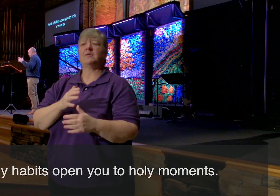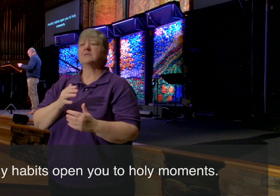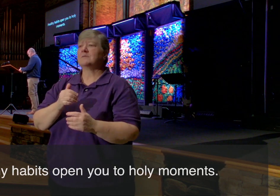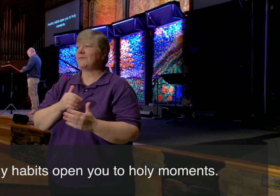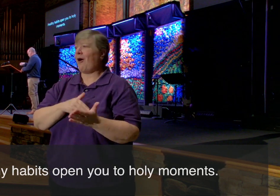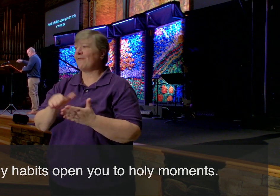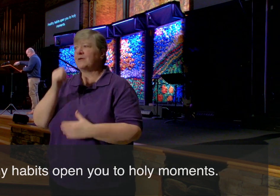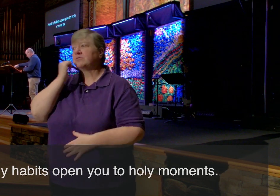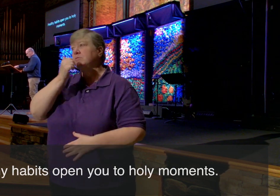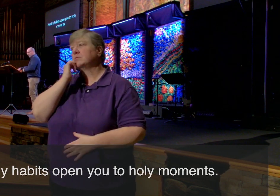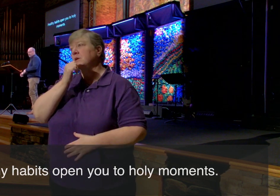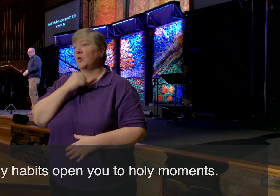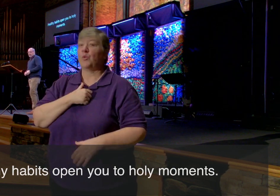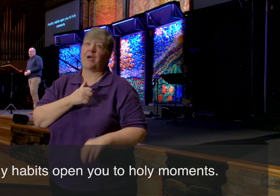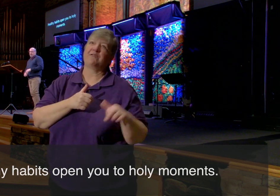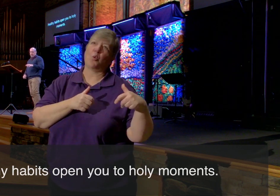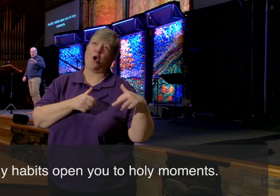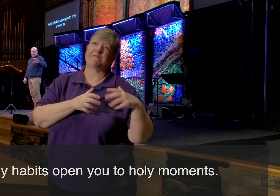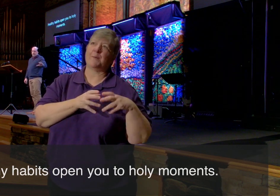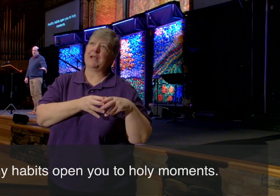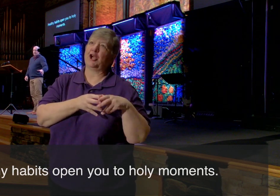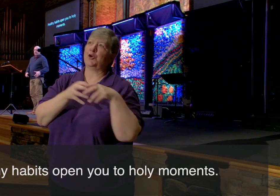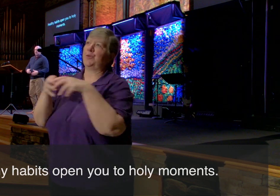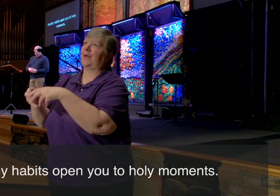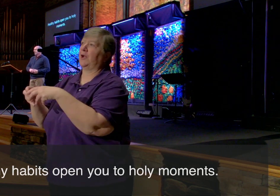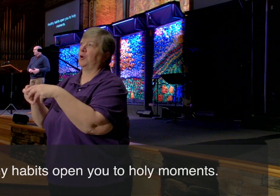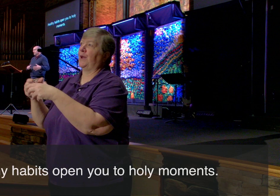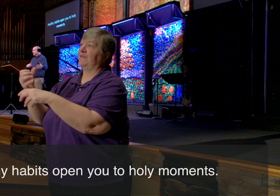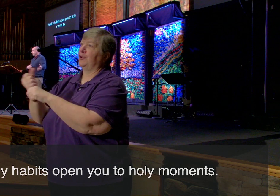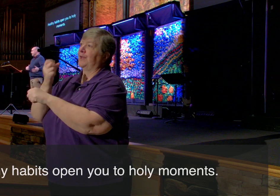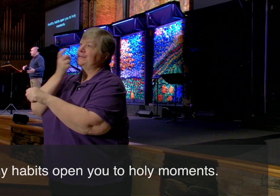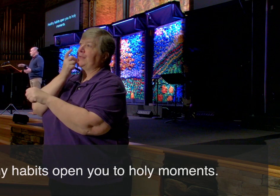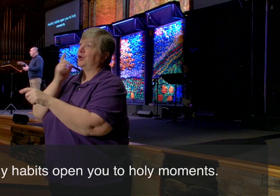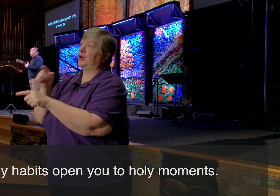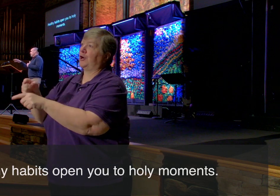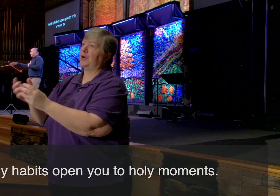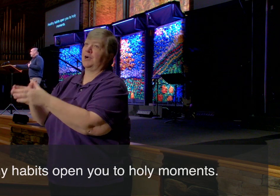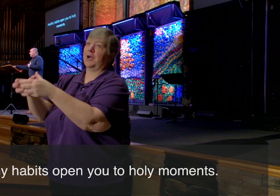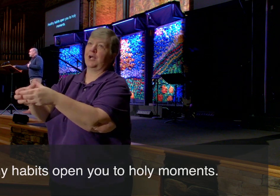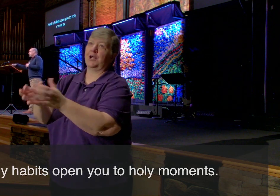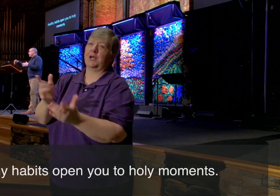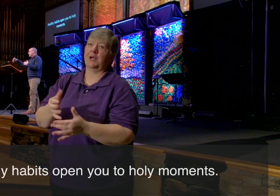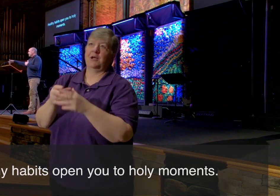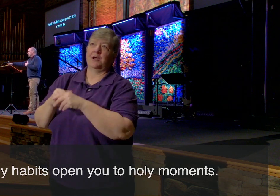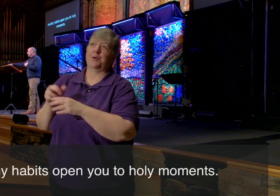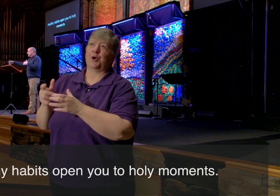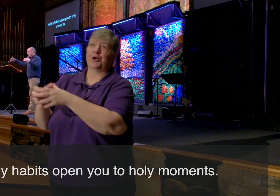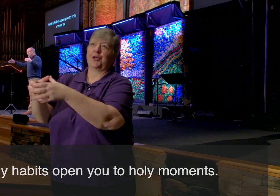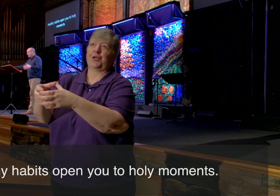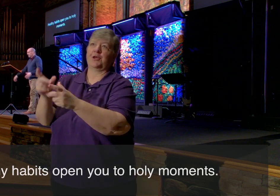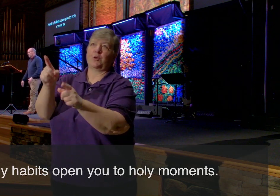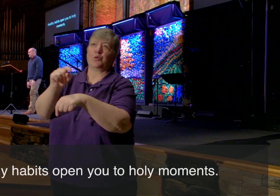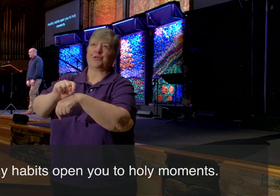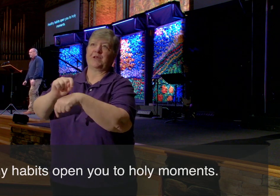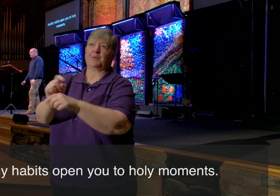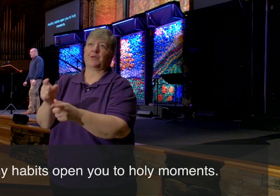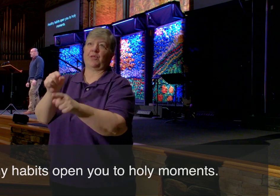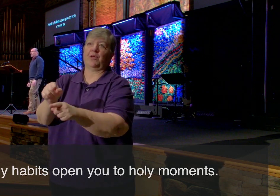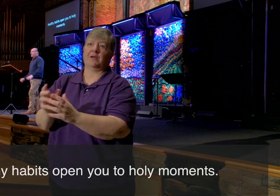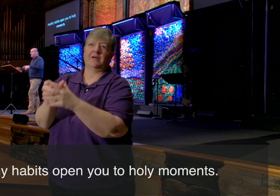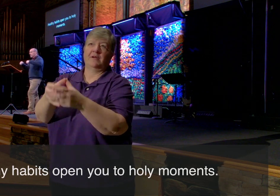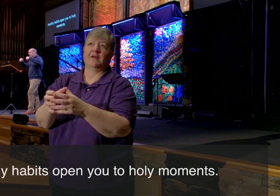lot of it was just daily grind, right? We got to walk from this town to that town. We got to get dinner this week or this night, and we got to make sure we go to the